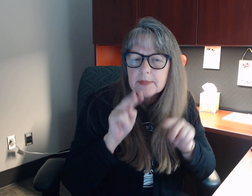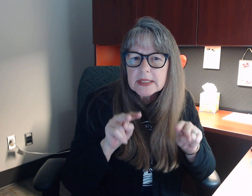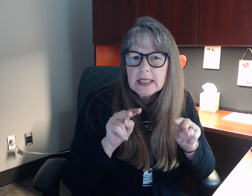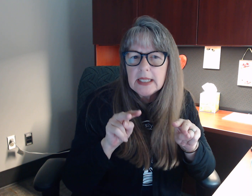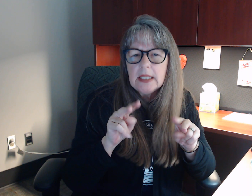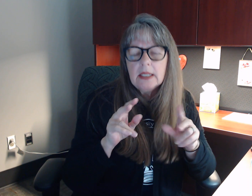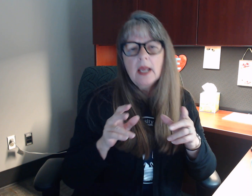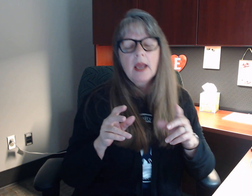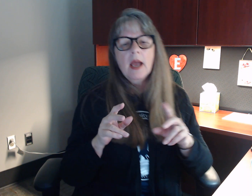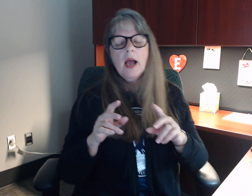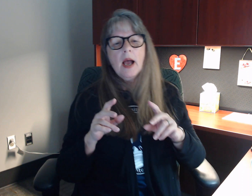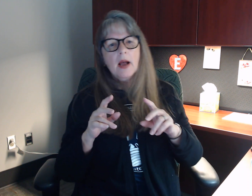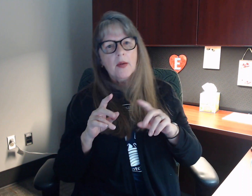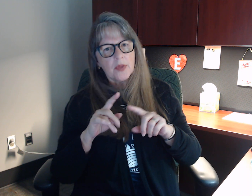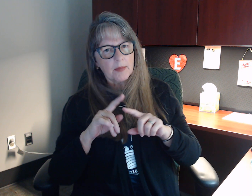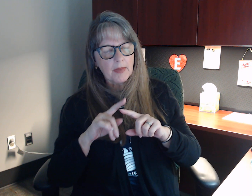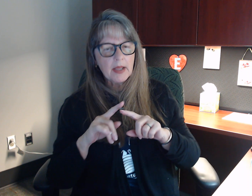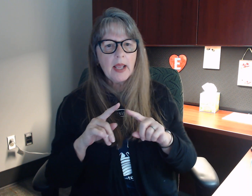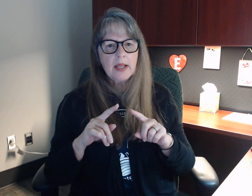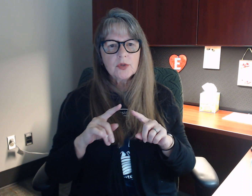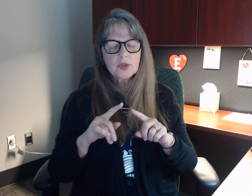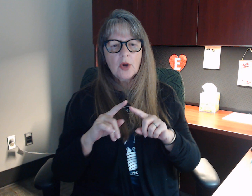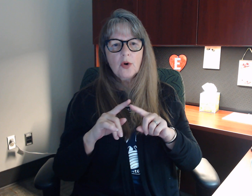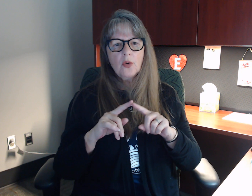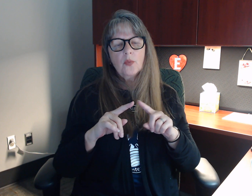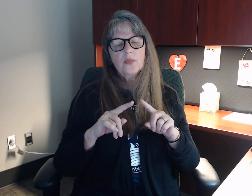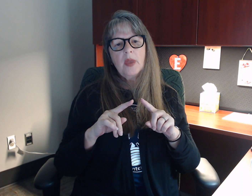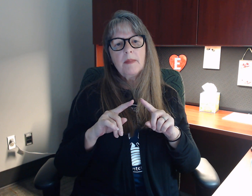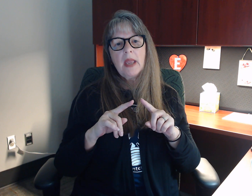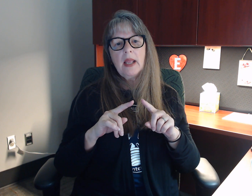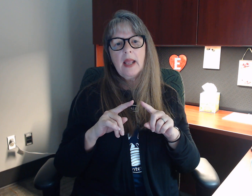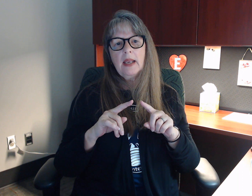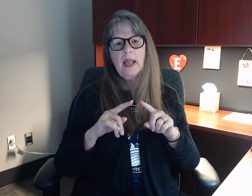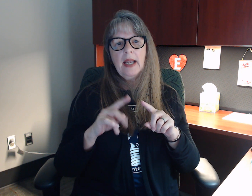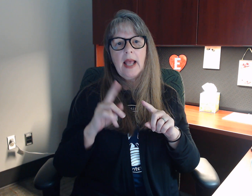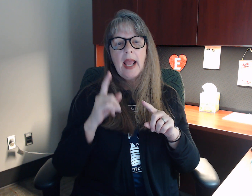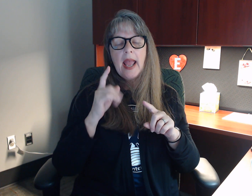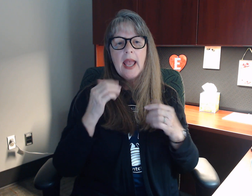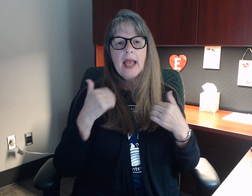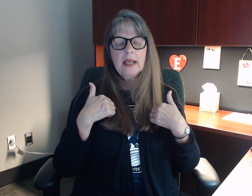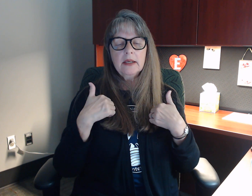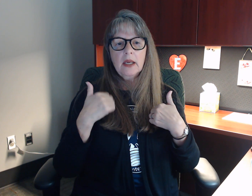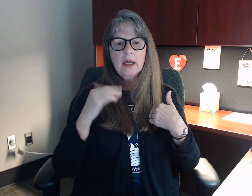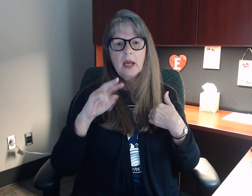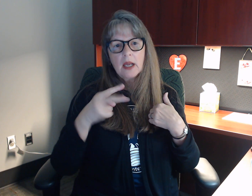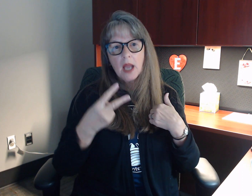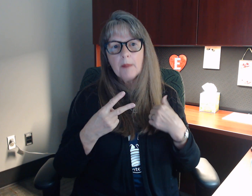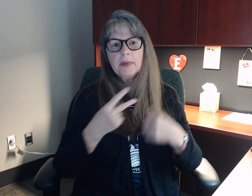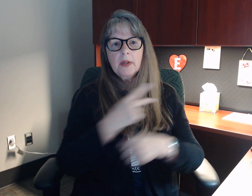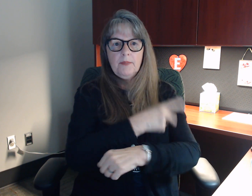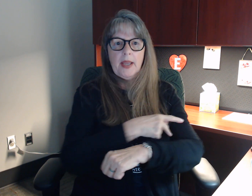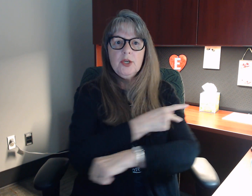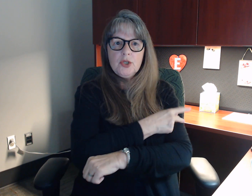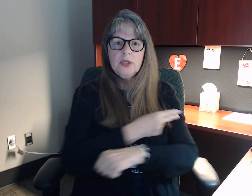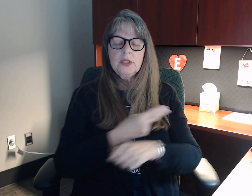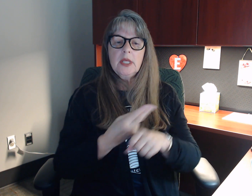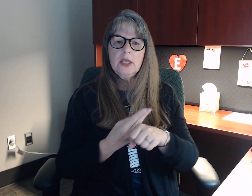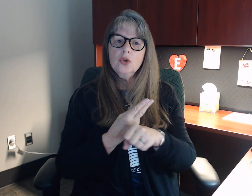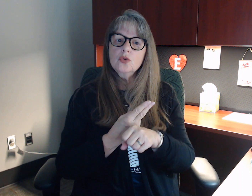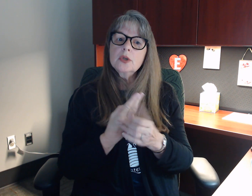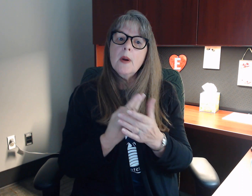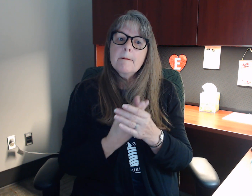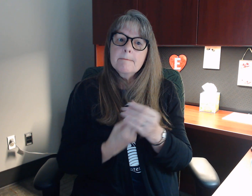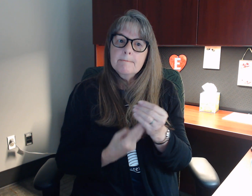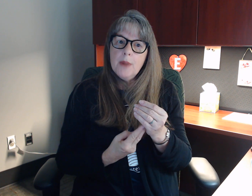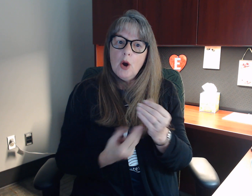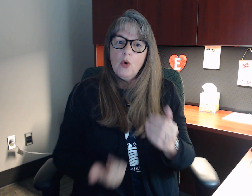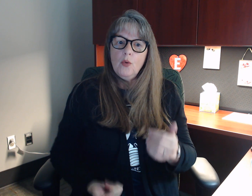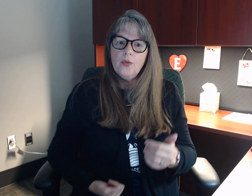seeing. And so they may, and I had a couple of patients that used both